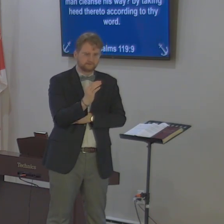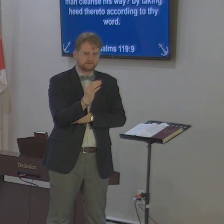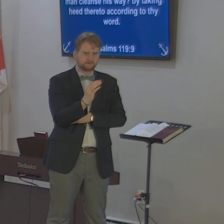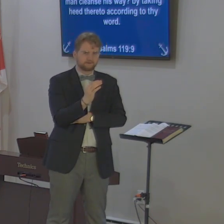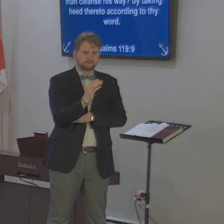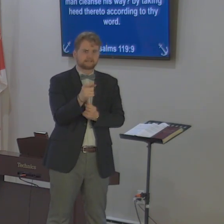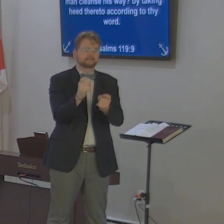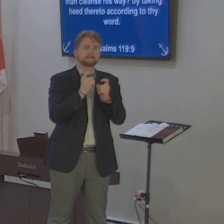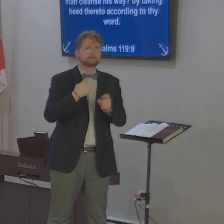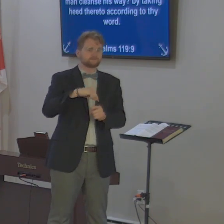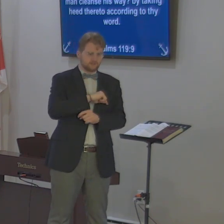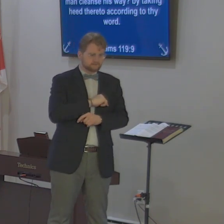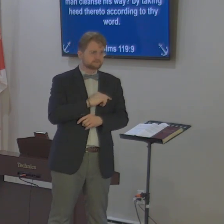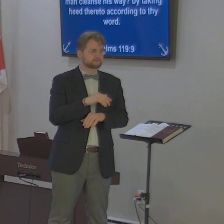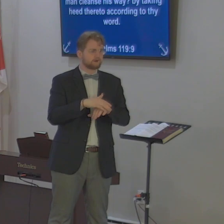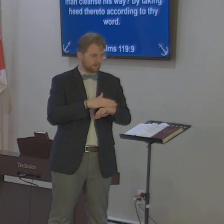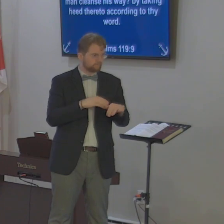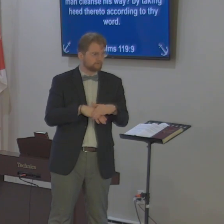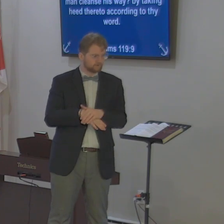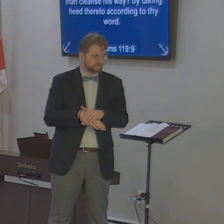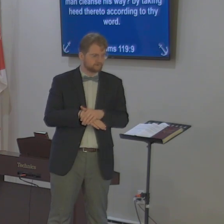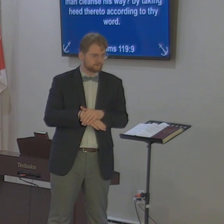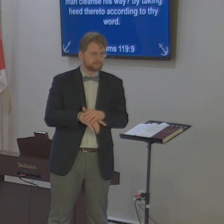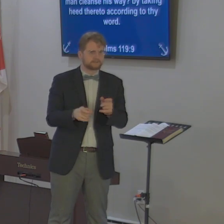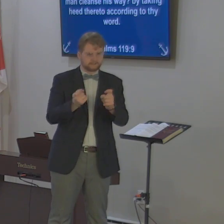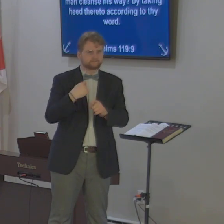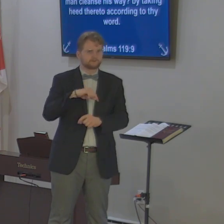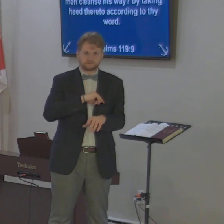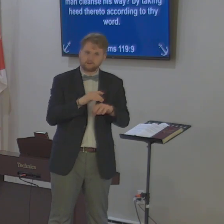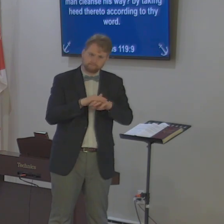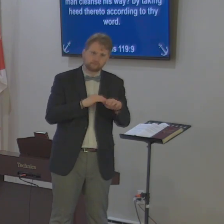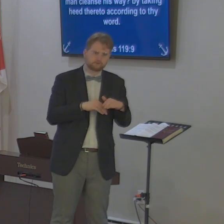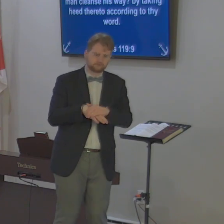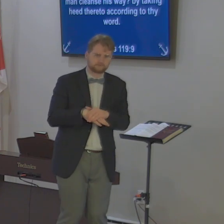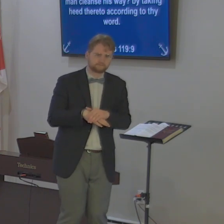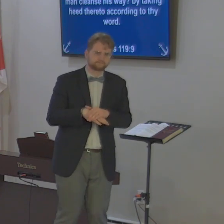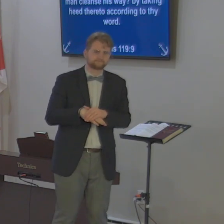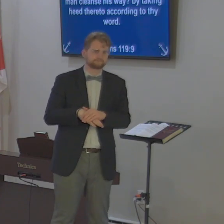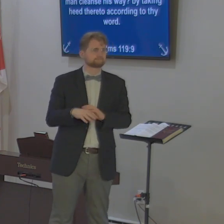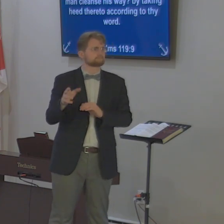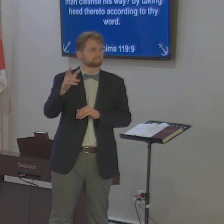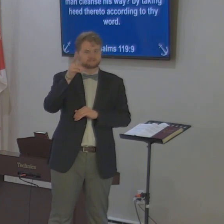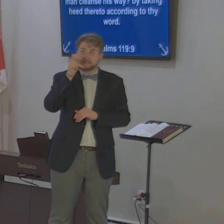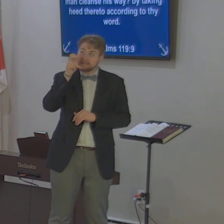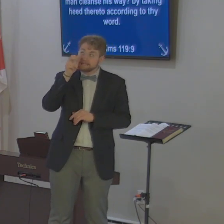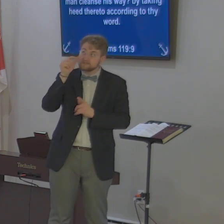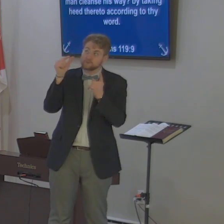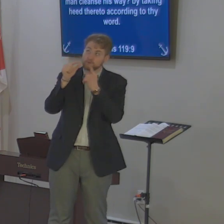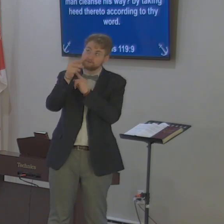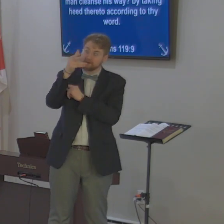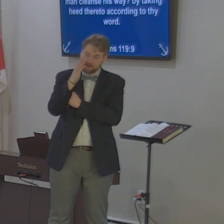gives us comfort. Gives us comfort. Heeding the word of God.